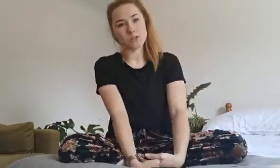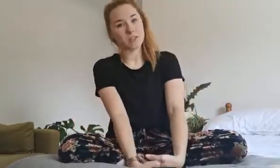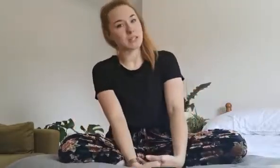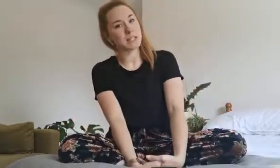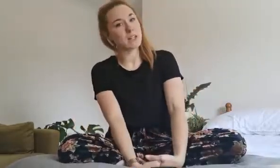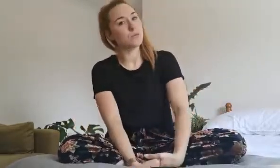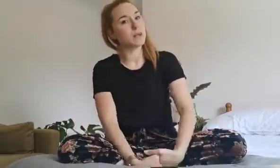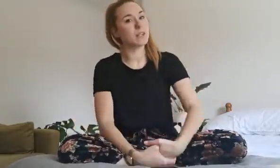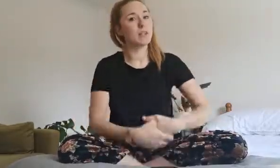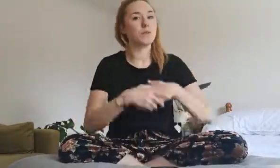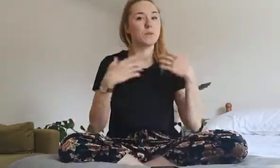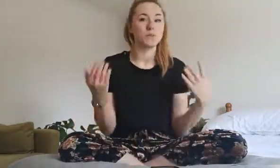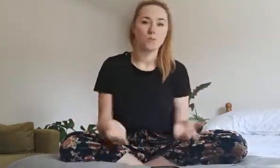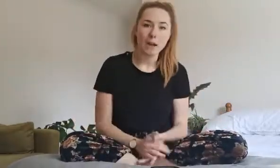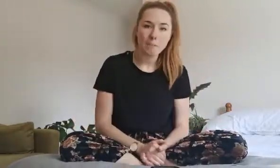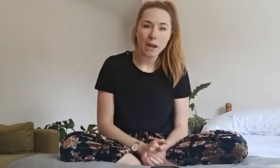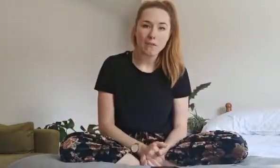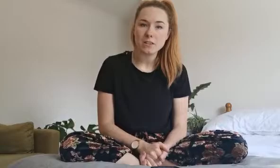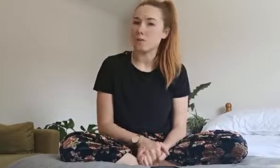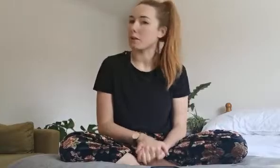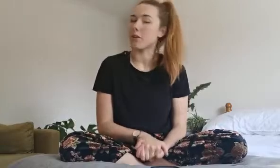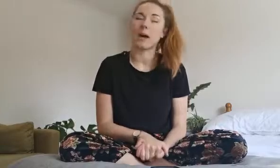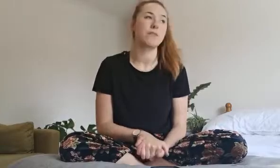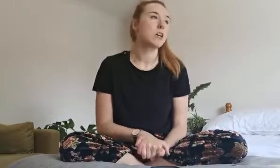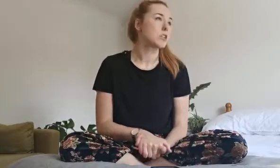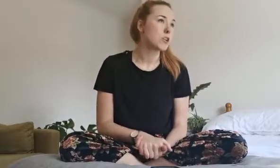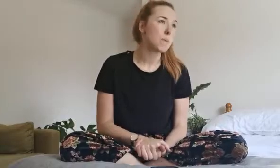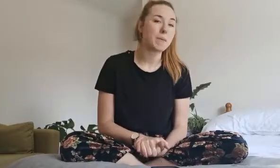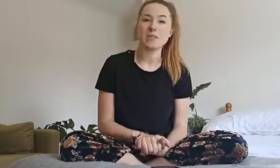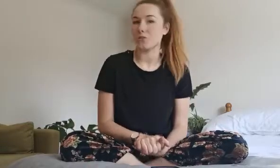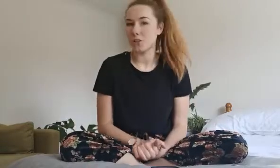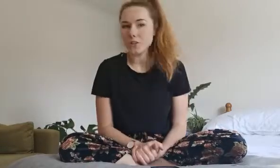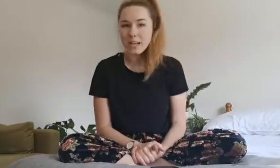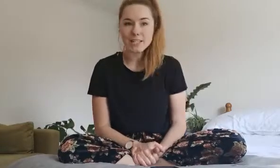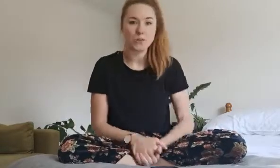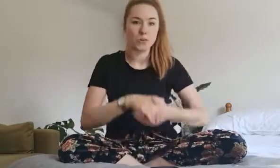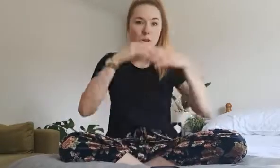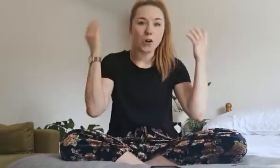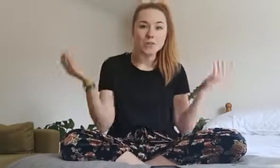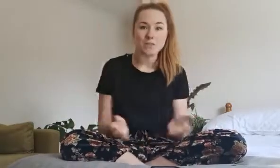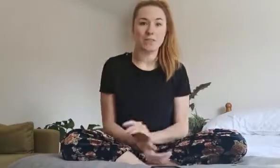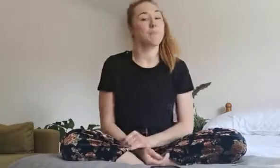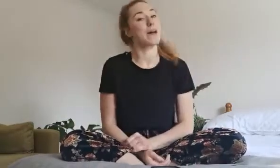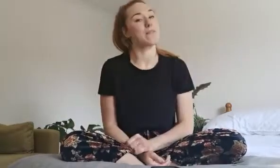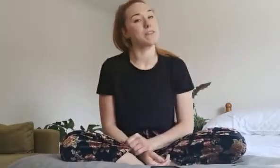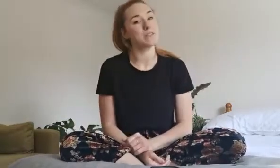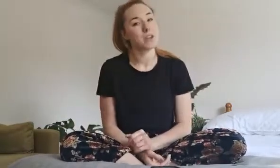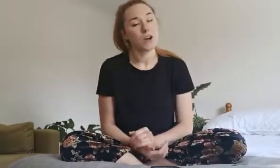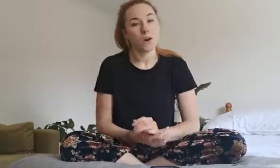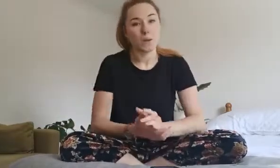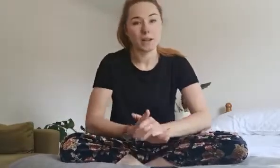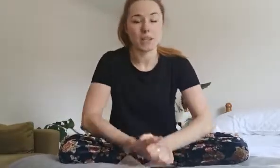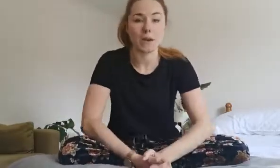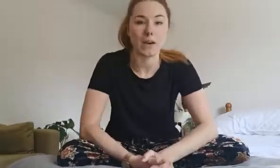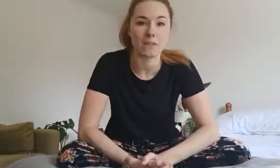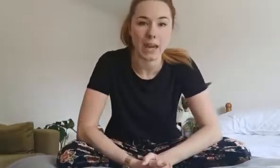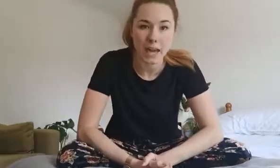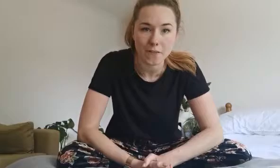just a daddy, or whether you live with your grandparents, or whether you have two mummies or two daddies, or lots of different parents, or whether you have